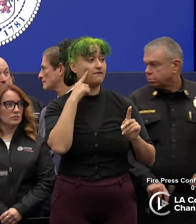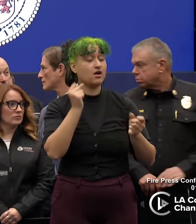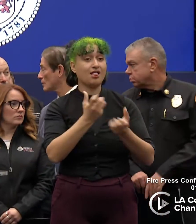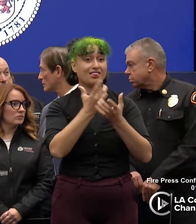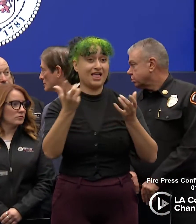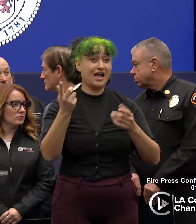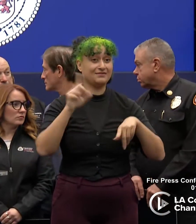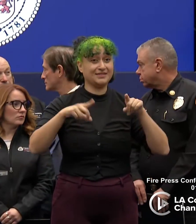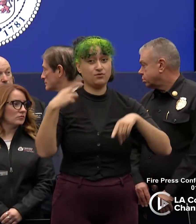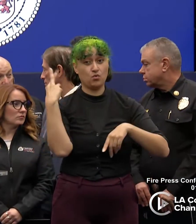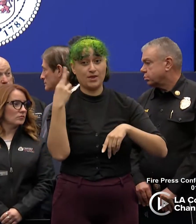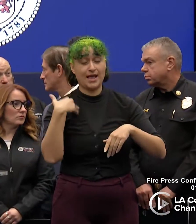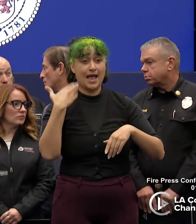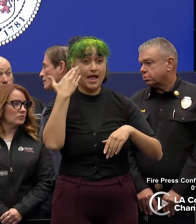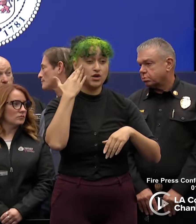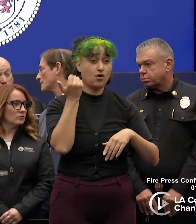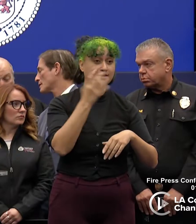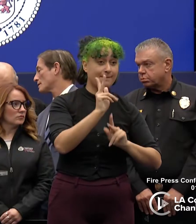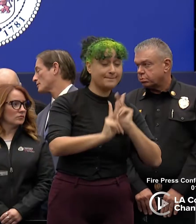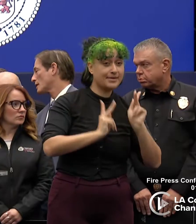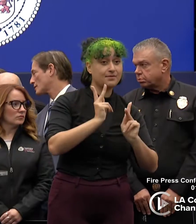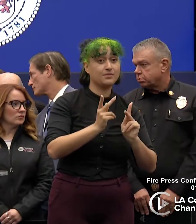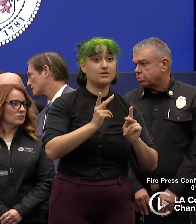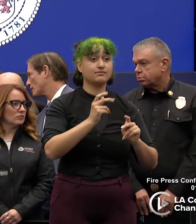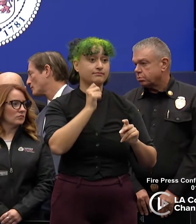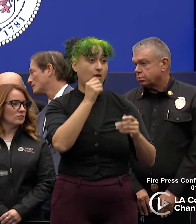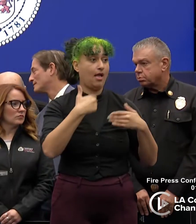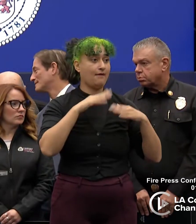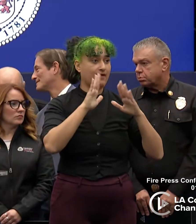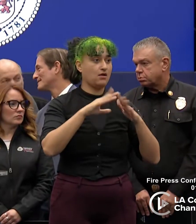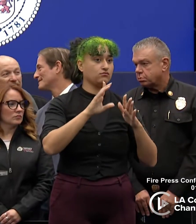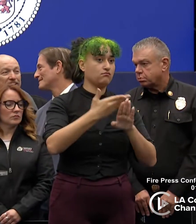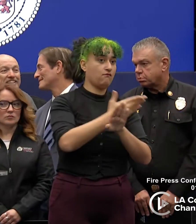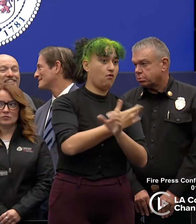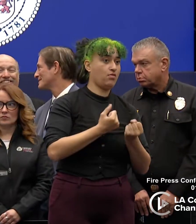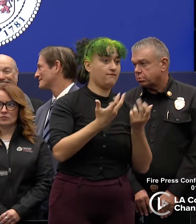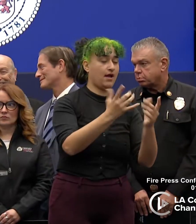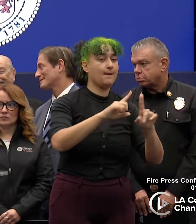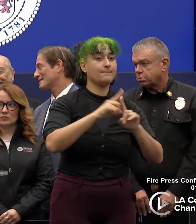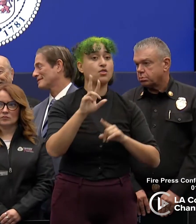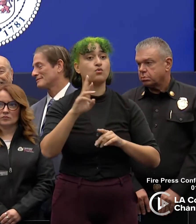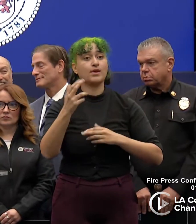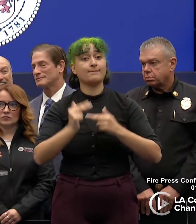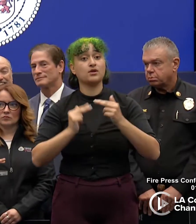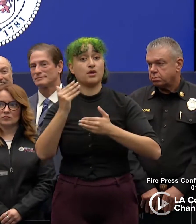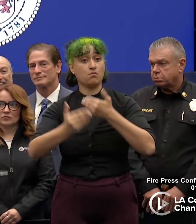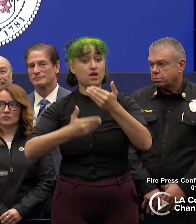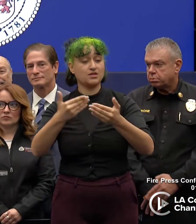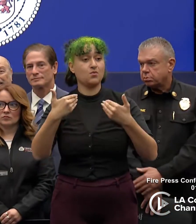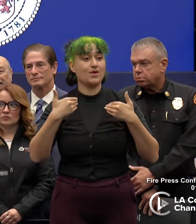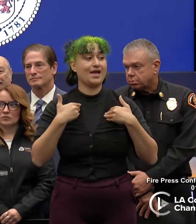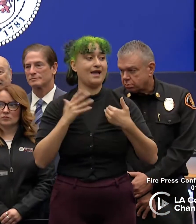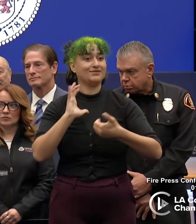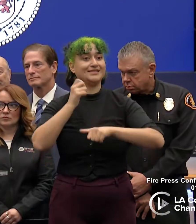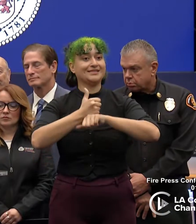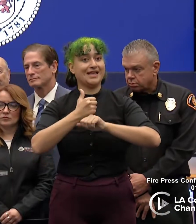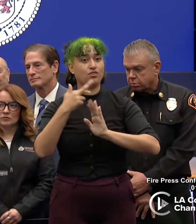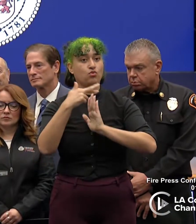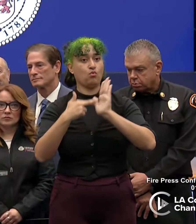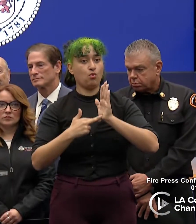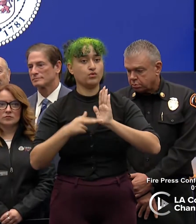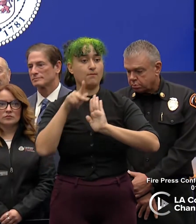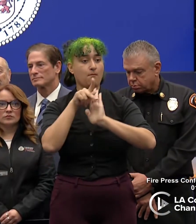of different reasons. I know some of them might be unhoused, but the rebuilding process, we have to set the guidelines